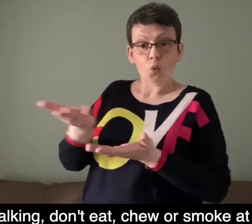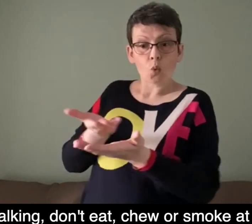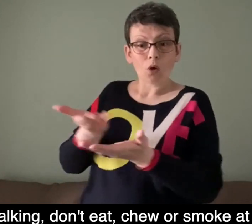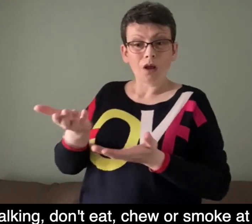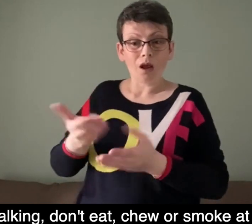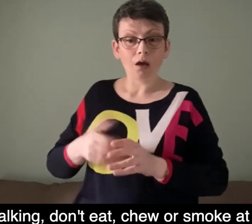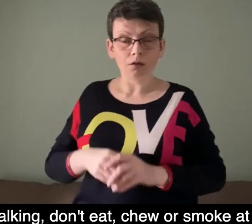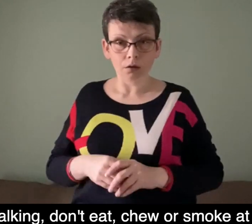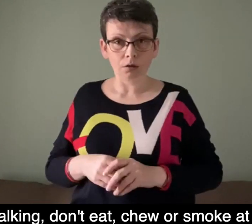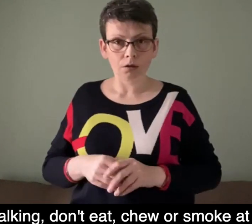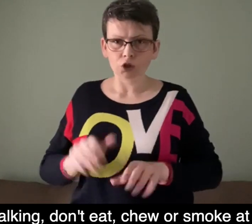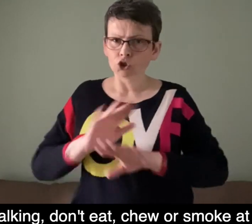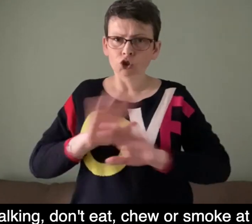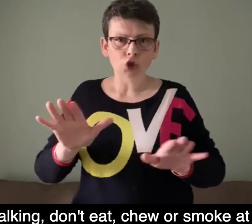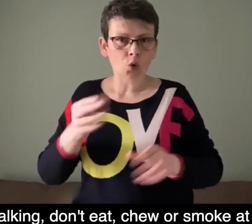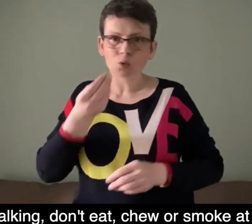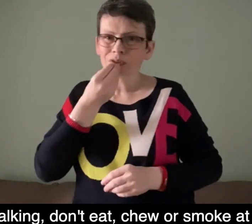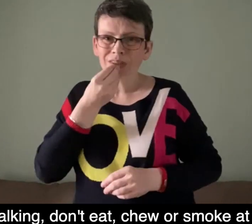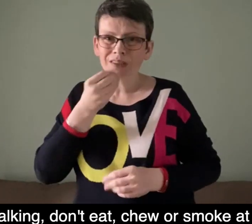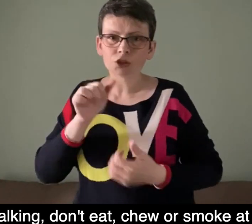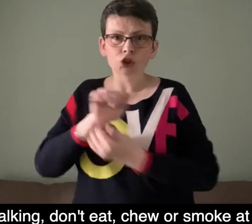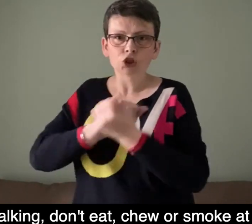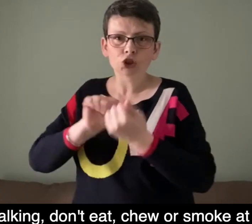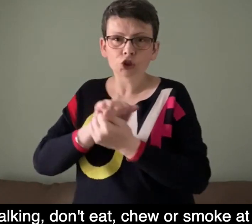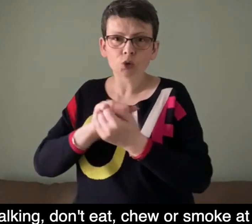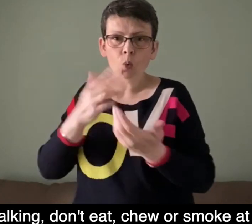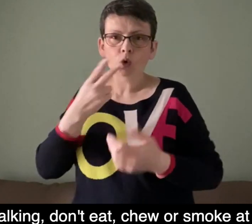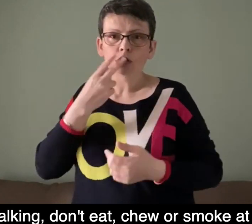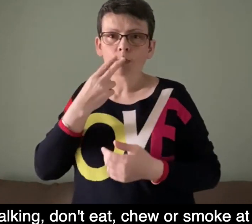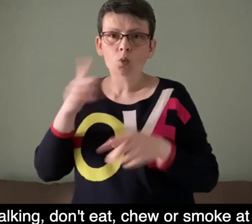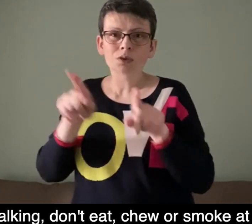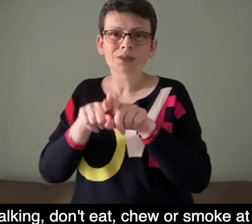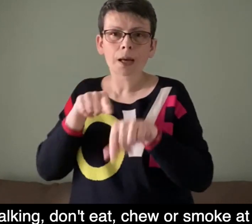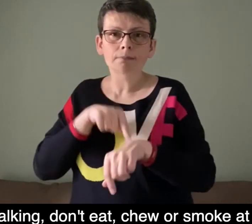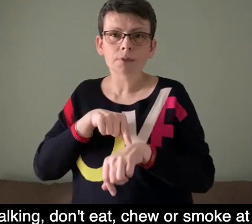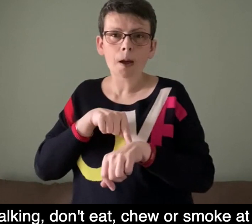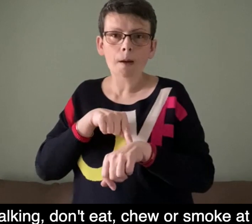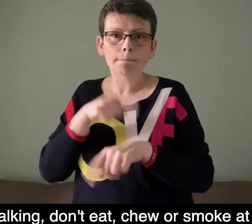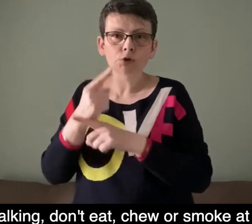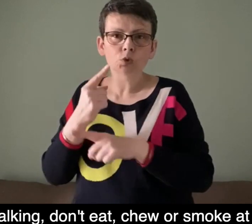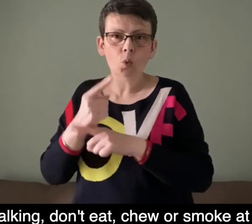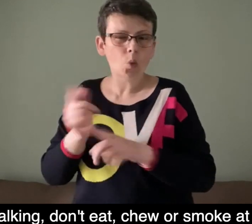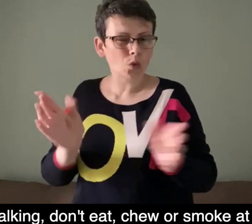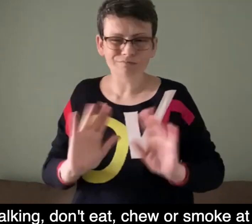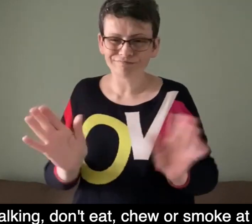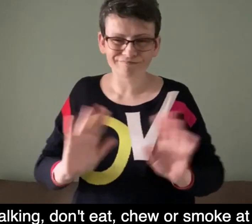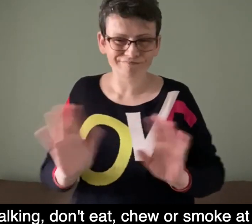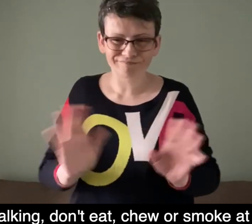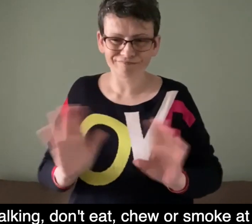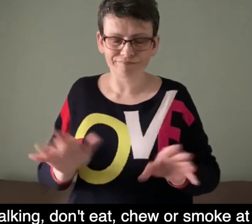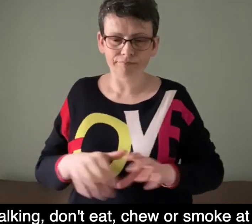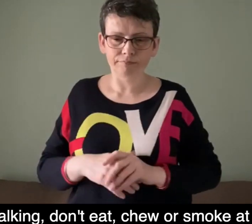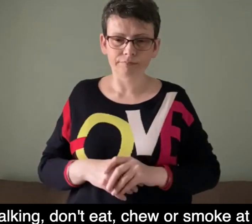When talking, avoid eating, chewing, or smoking at the same